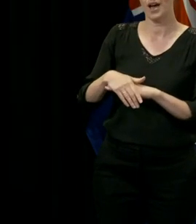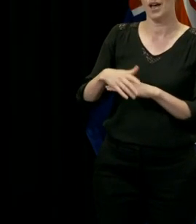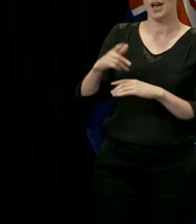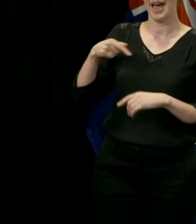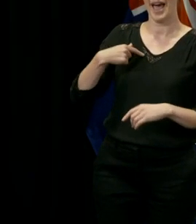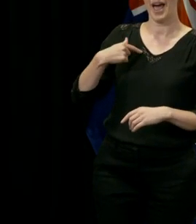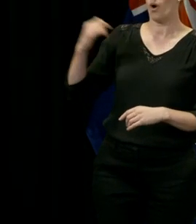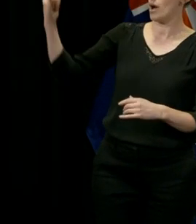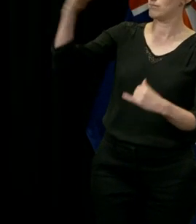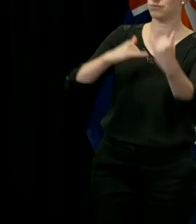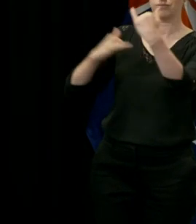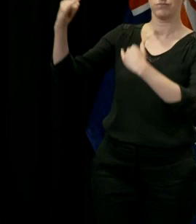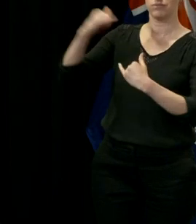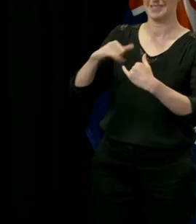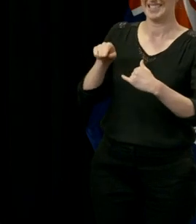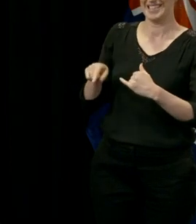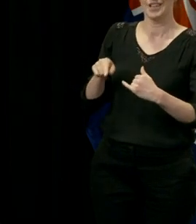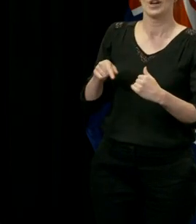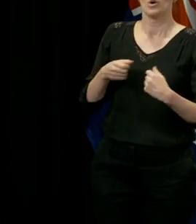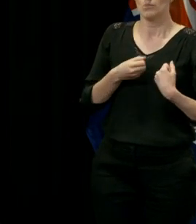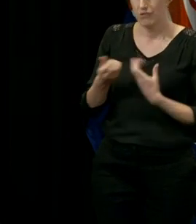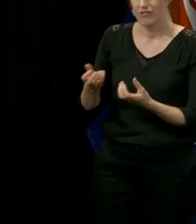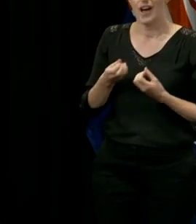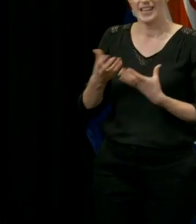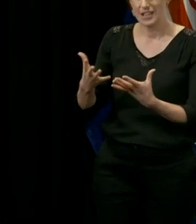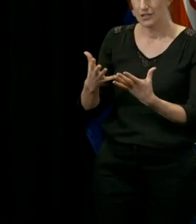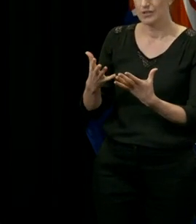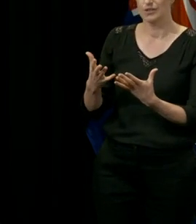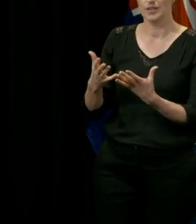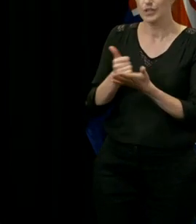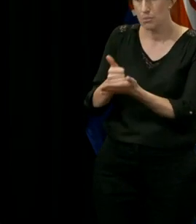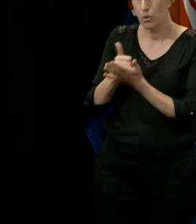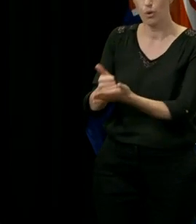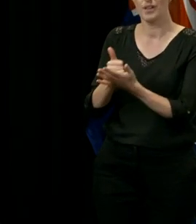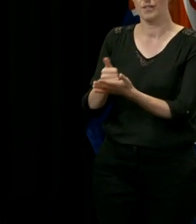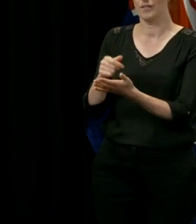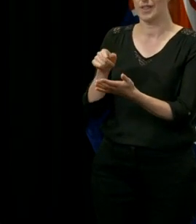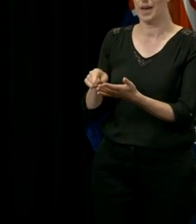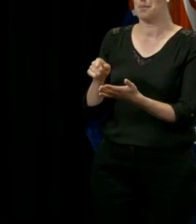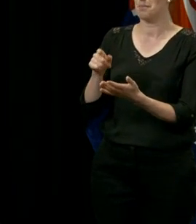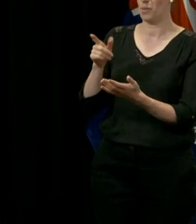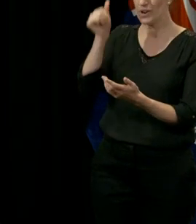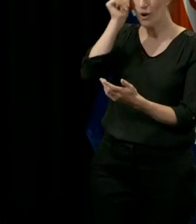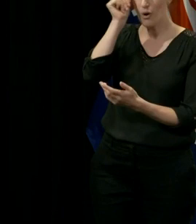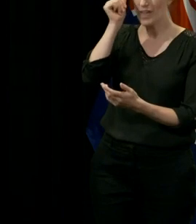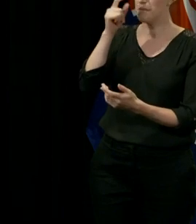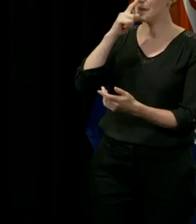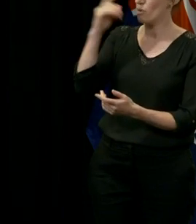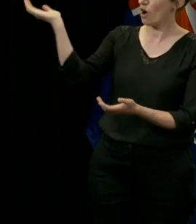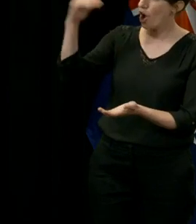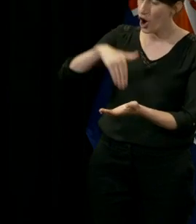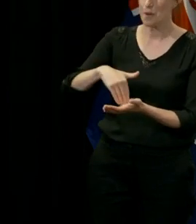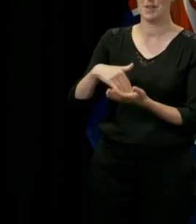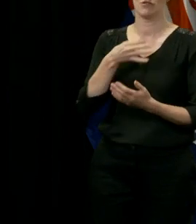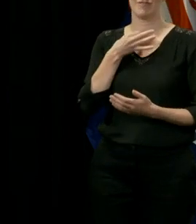are placing resource and energy into. It is New Zealanders coming home who do pose risk. And I say that with